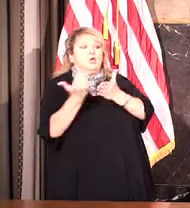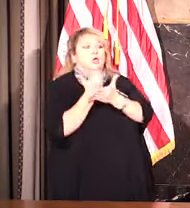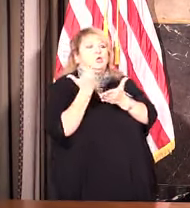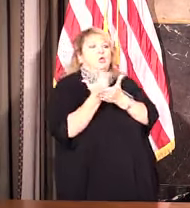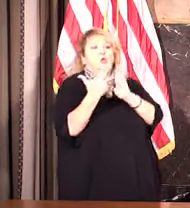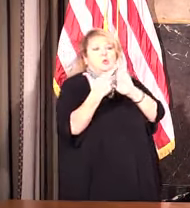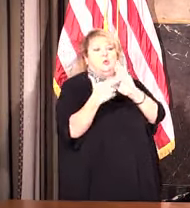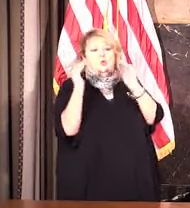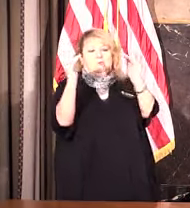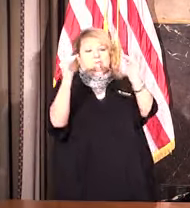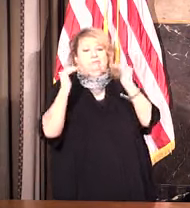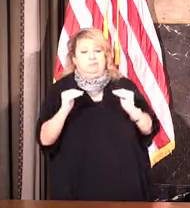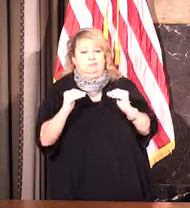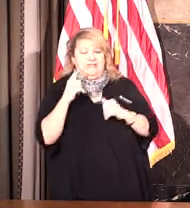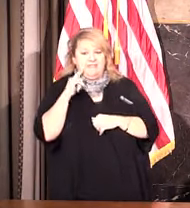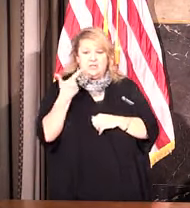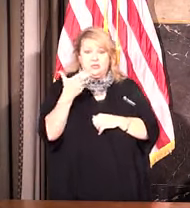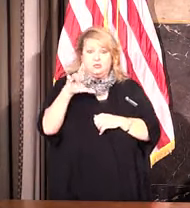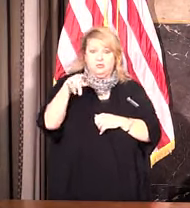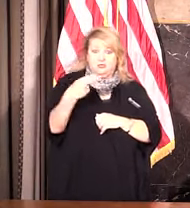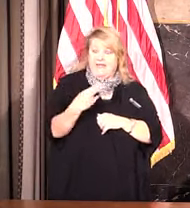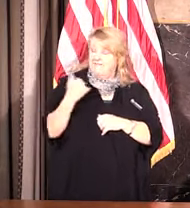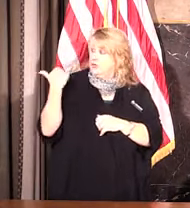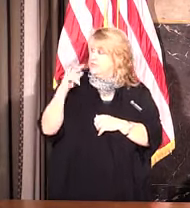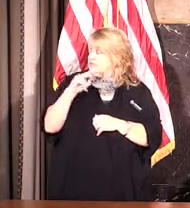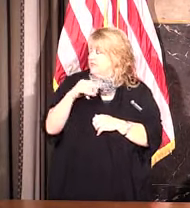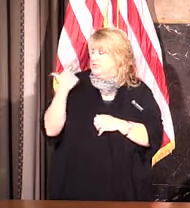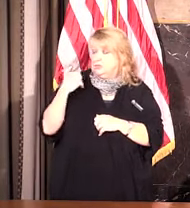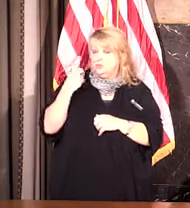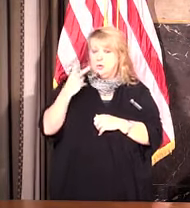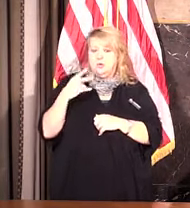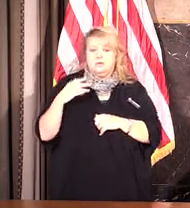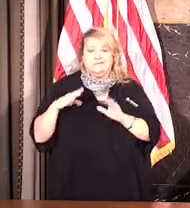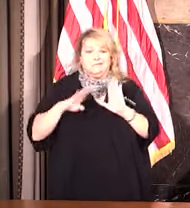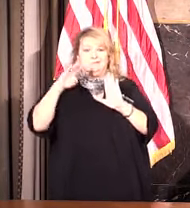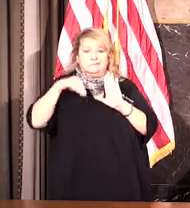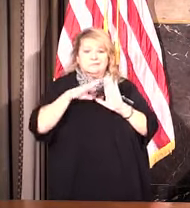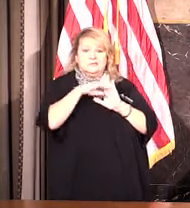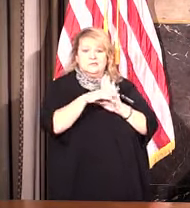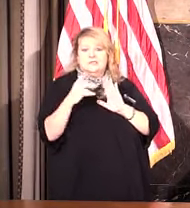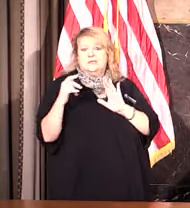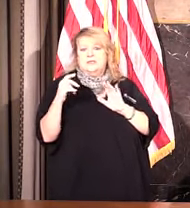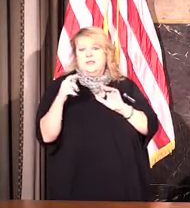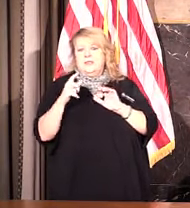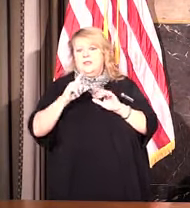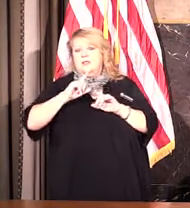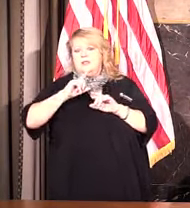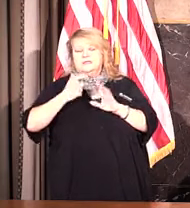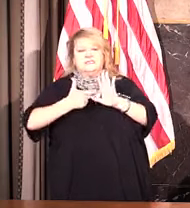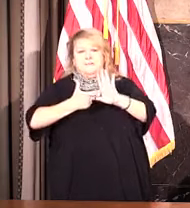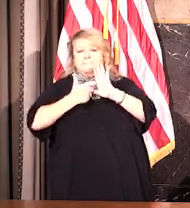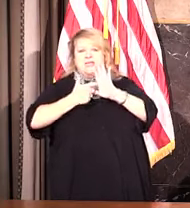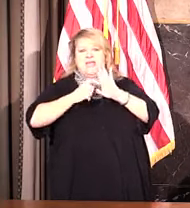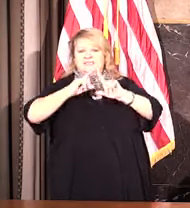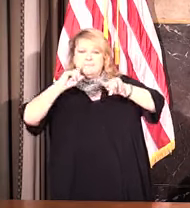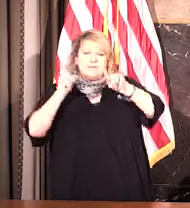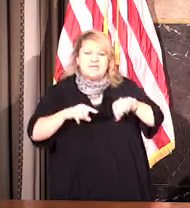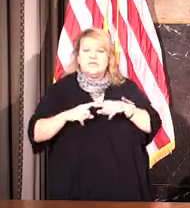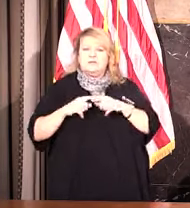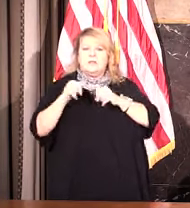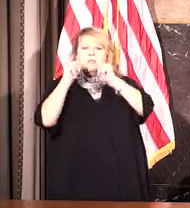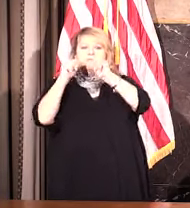that graphic you have on the TV right now sort of shows that. The last one, mask mandate, bar closures, with the curve turn. Why not just make the